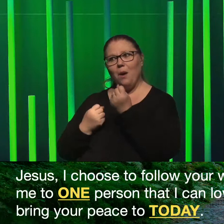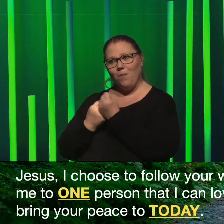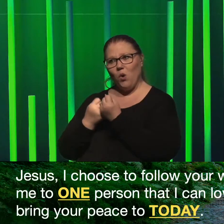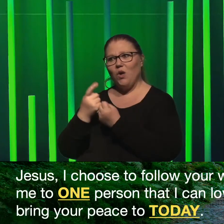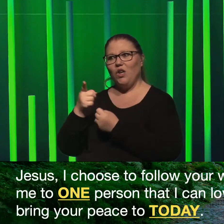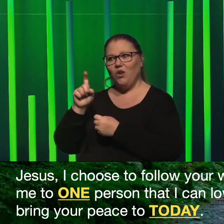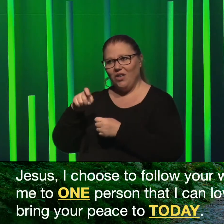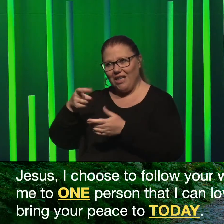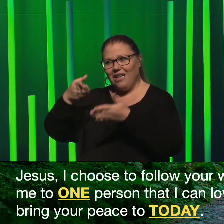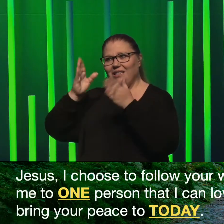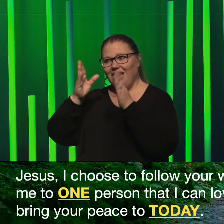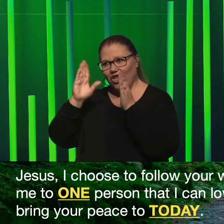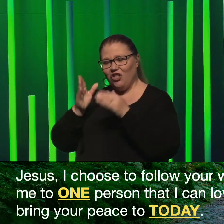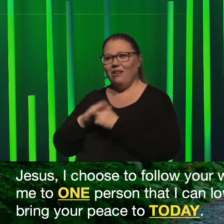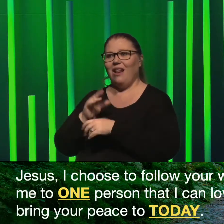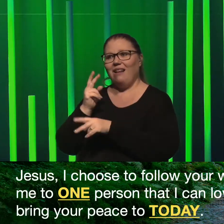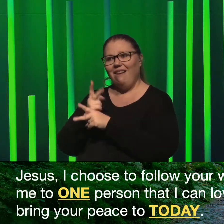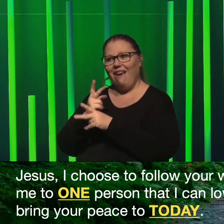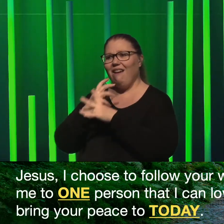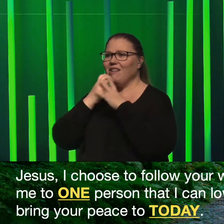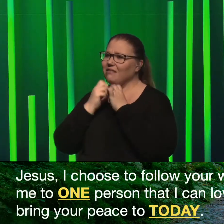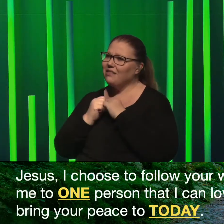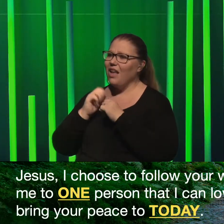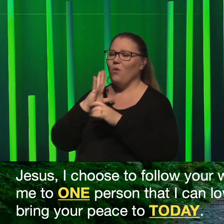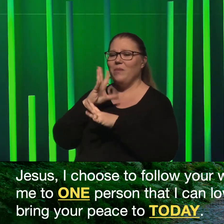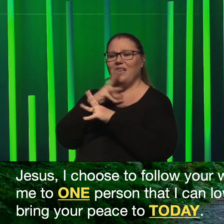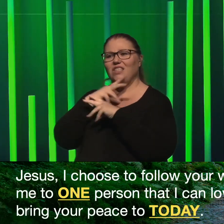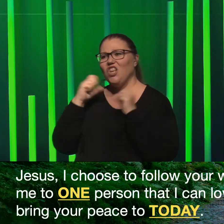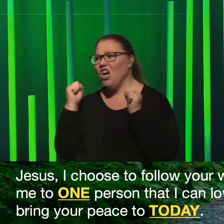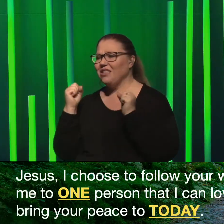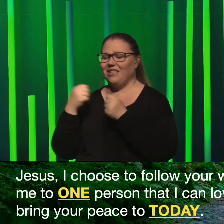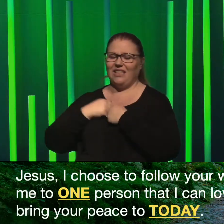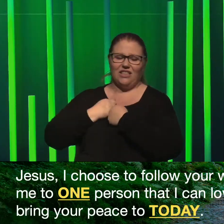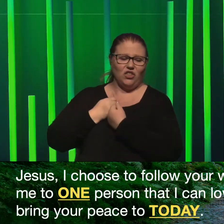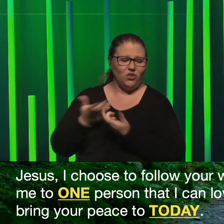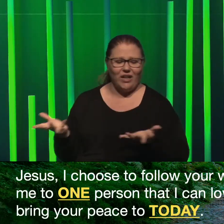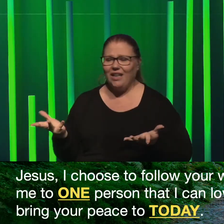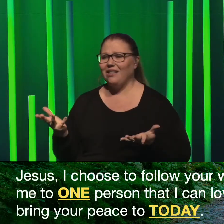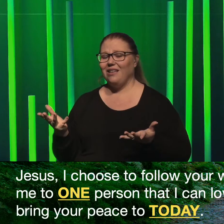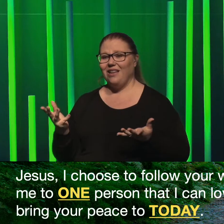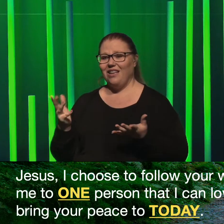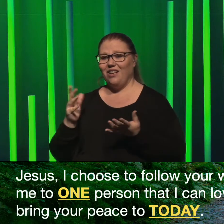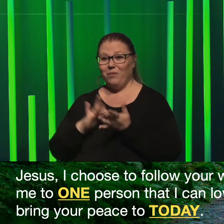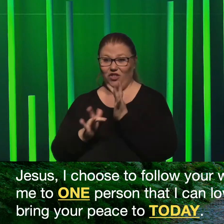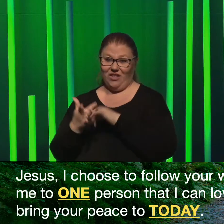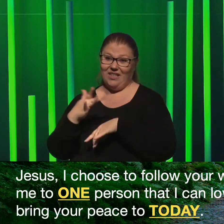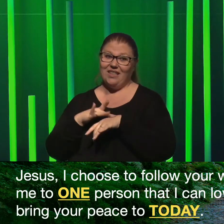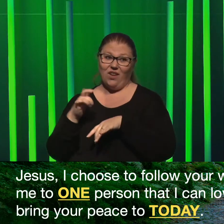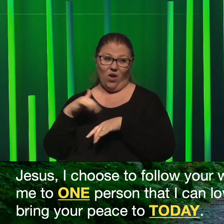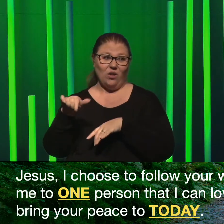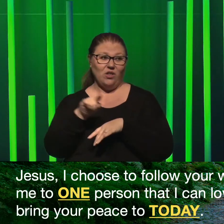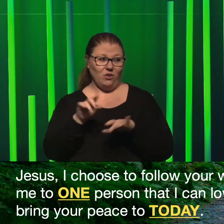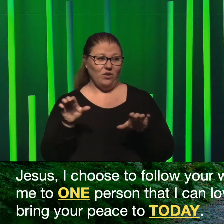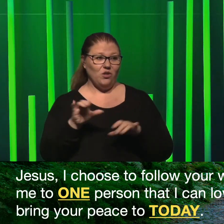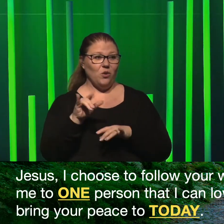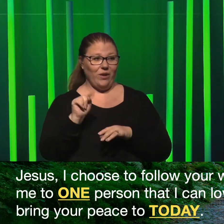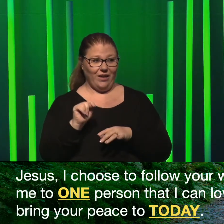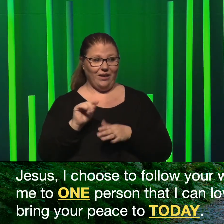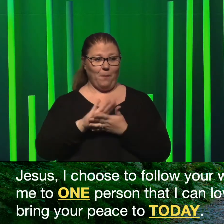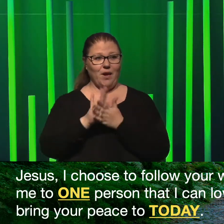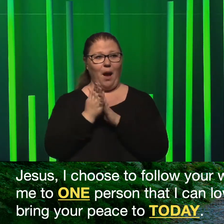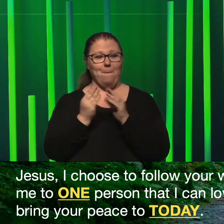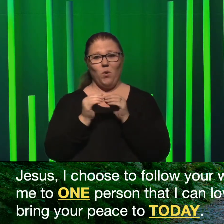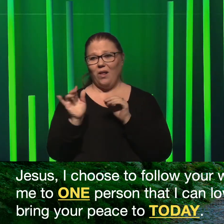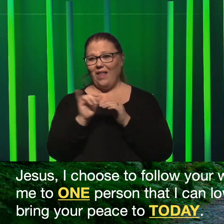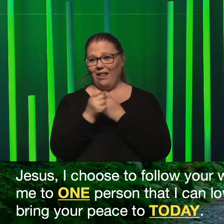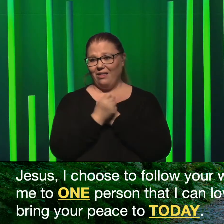and attention. And it's going to be exhausting and it's going to be draining, but it's what Jesus has called you into to shape you to become more like love in